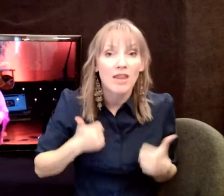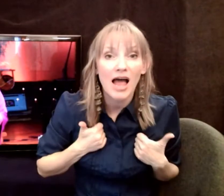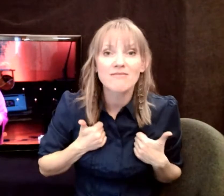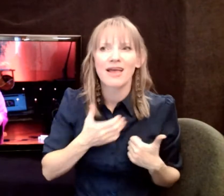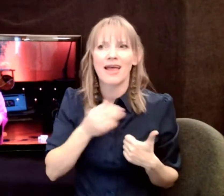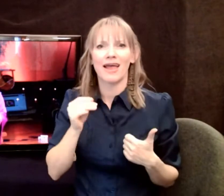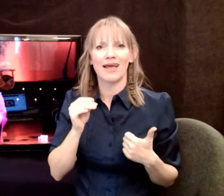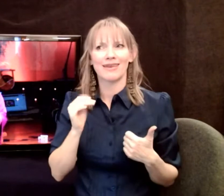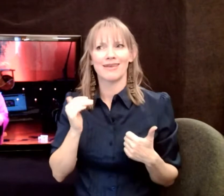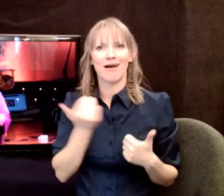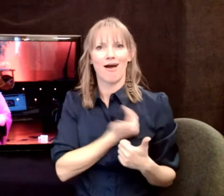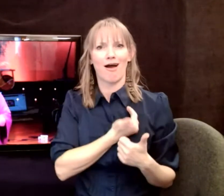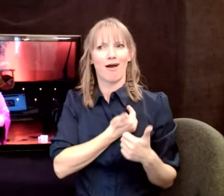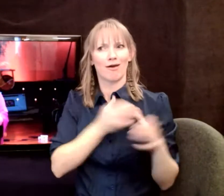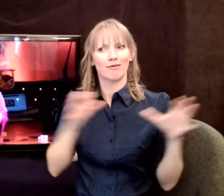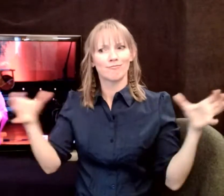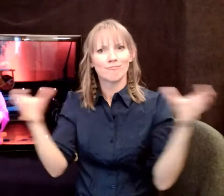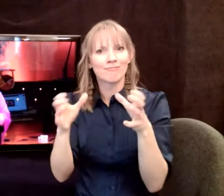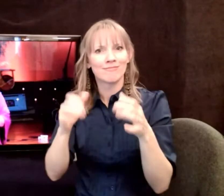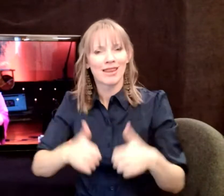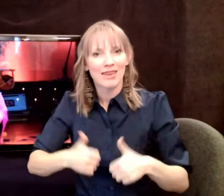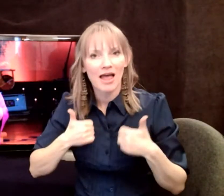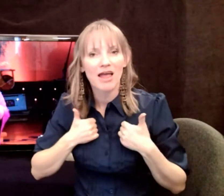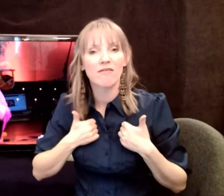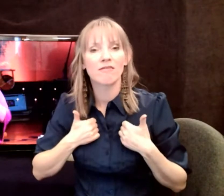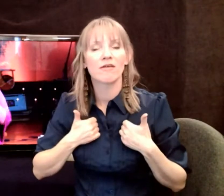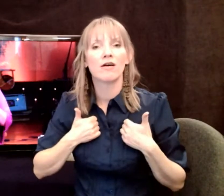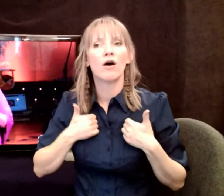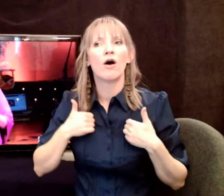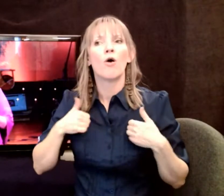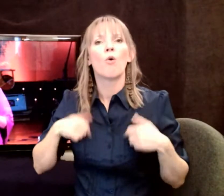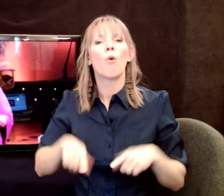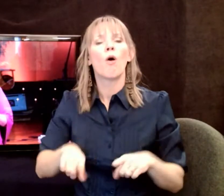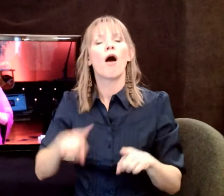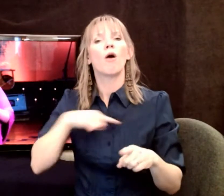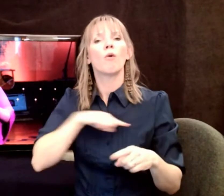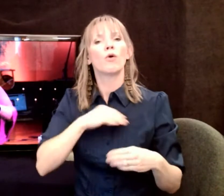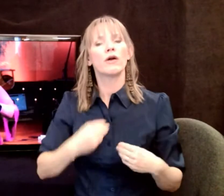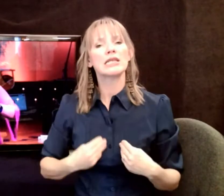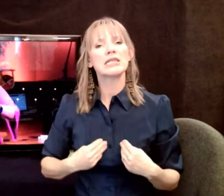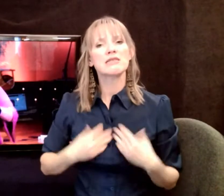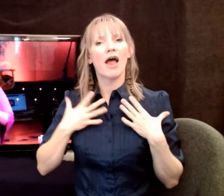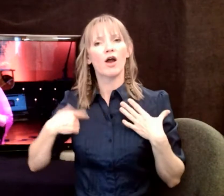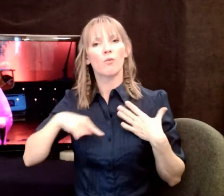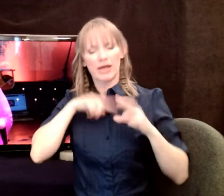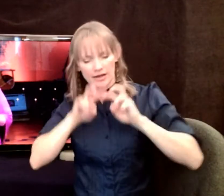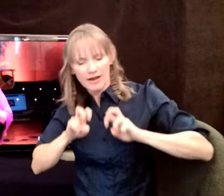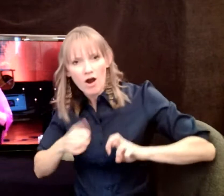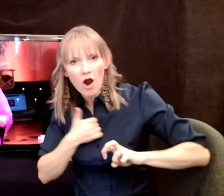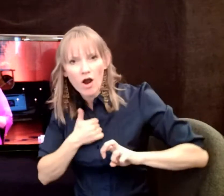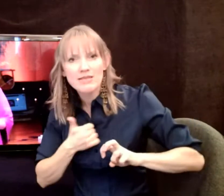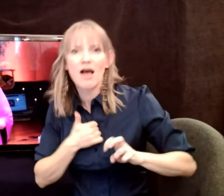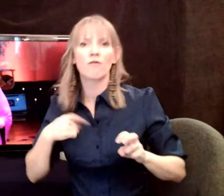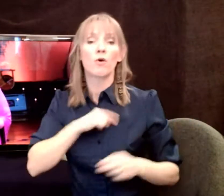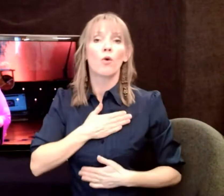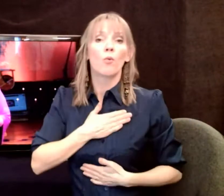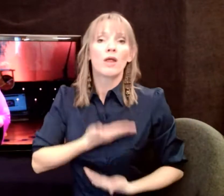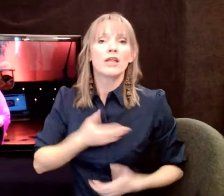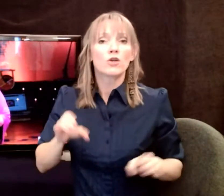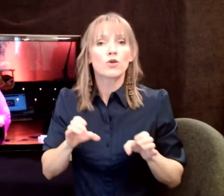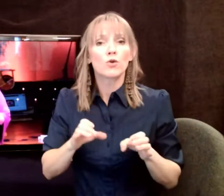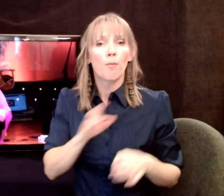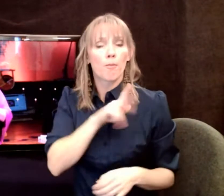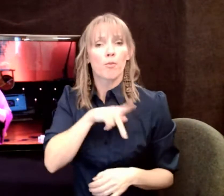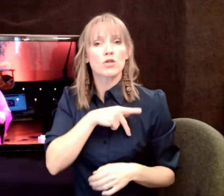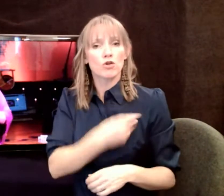we share. And that as we are inspired and as we look at ourselves, as we are willing to do the personal growth